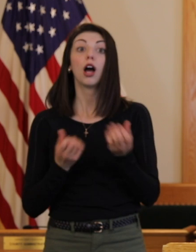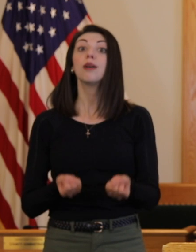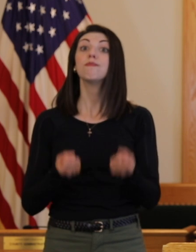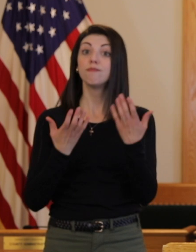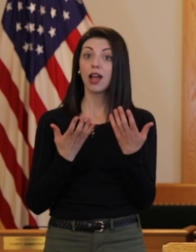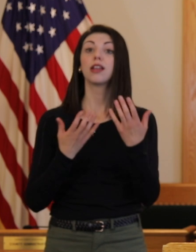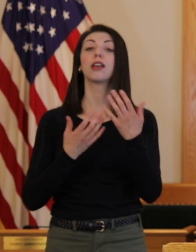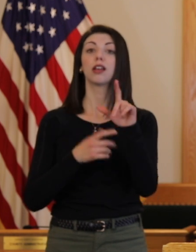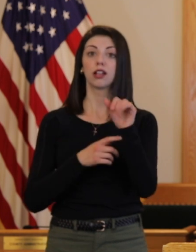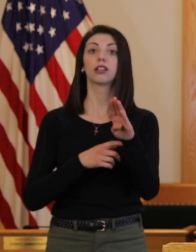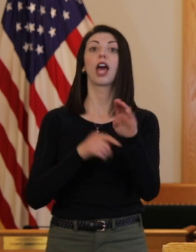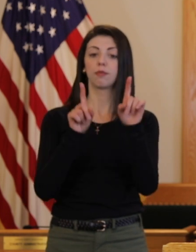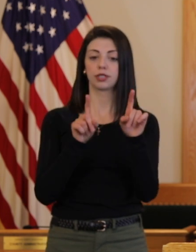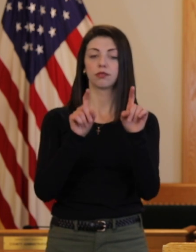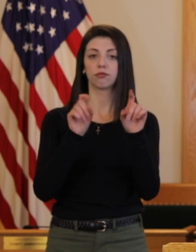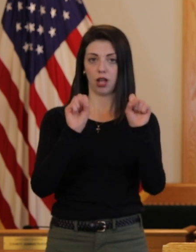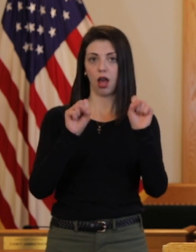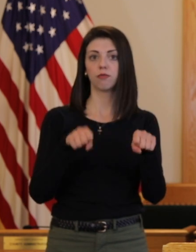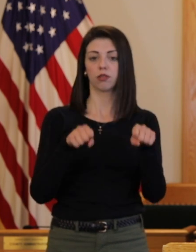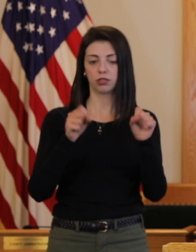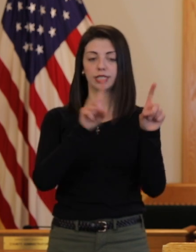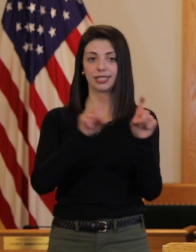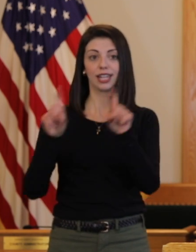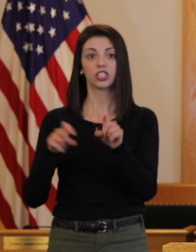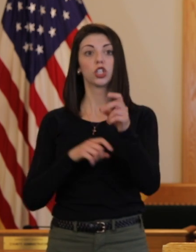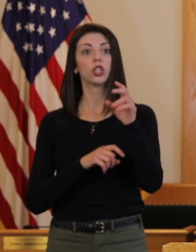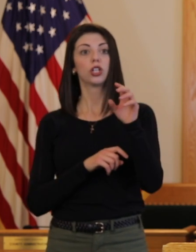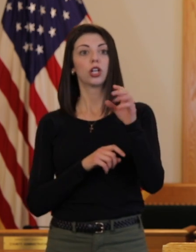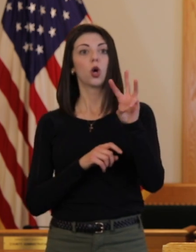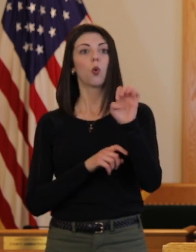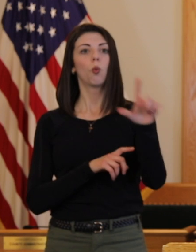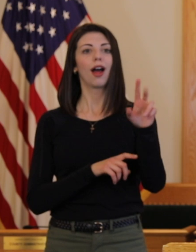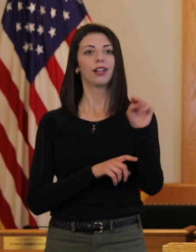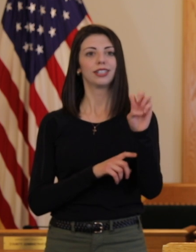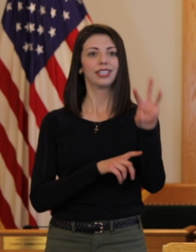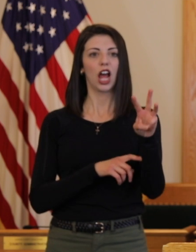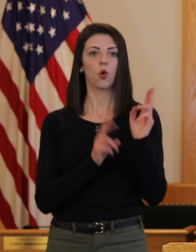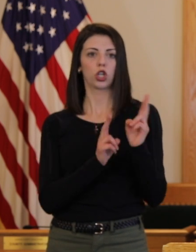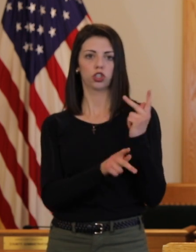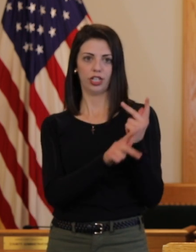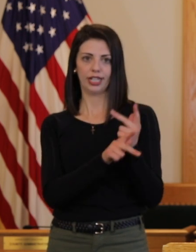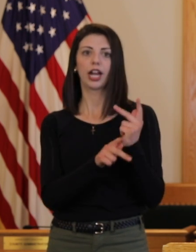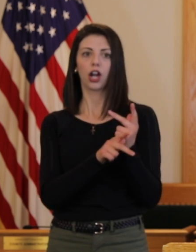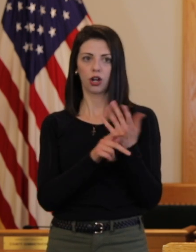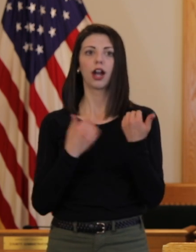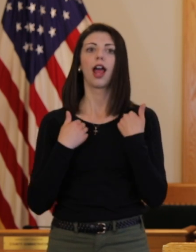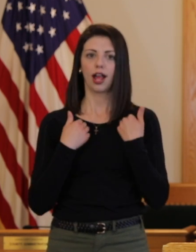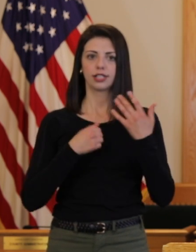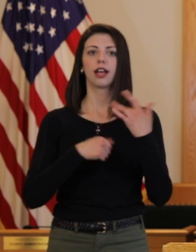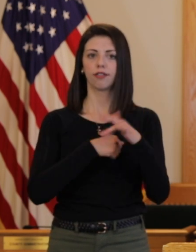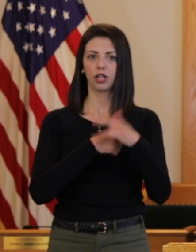for testing. WellNow Urgent Care at 200 East 1st Street in Oswego is conducting PCR tests and